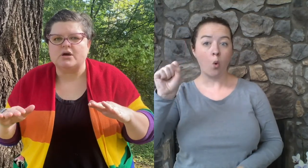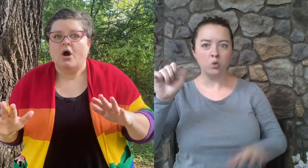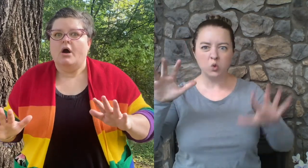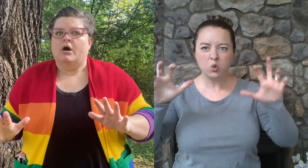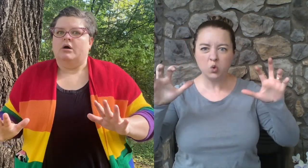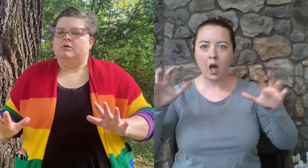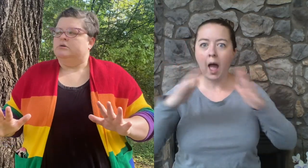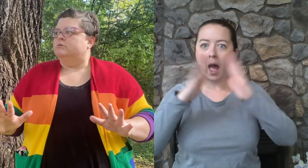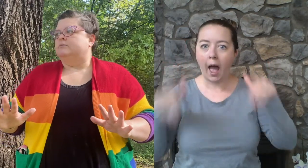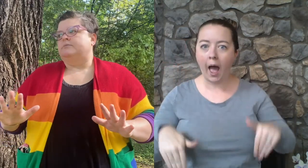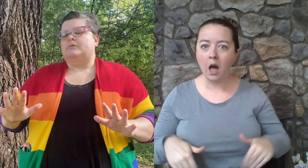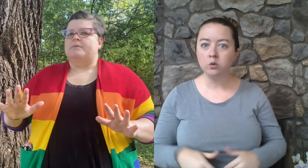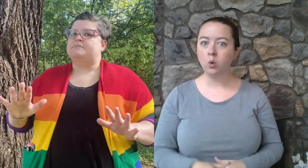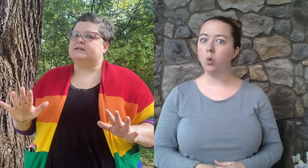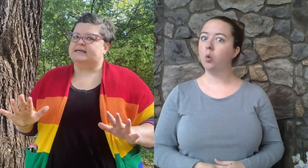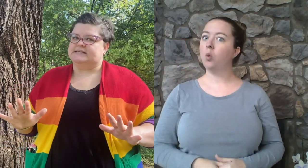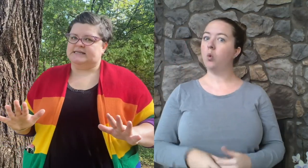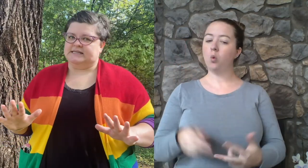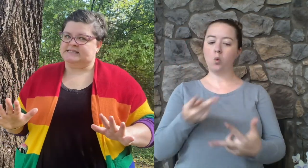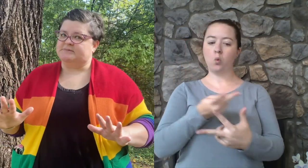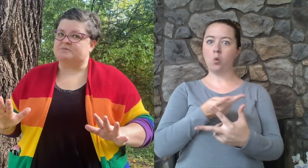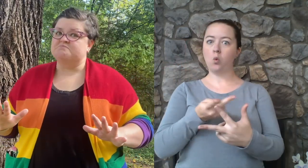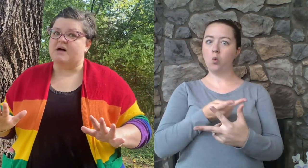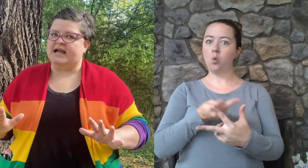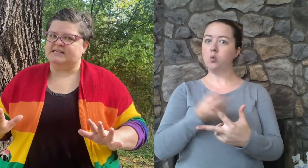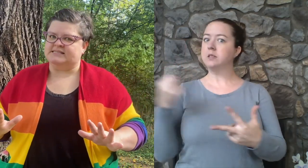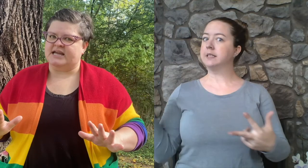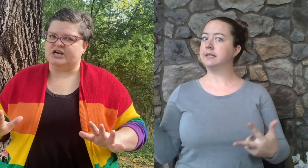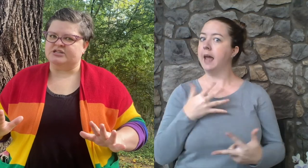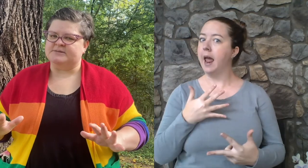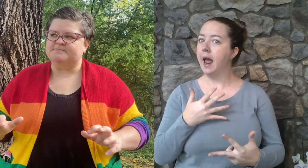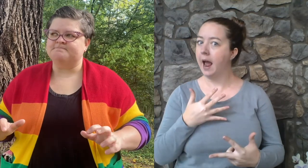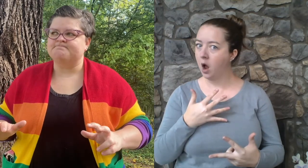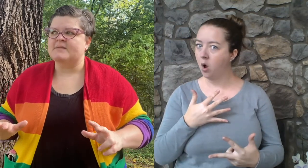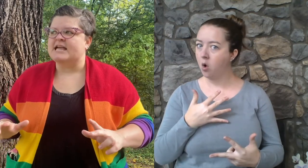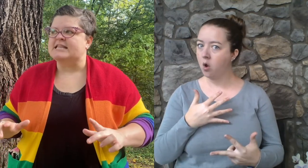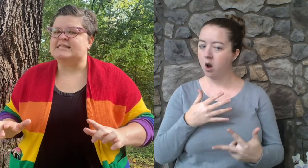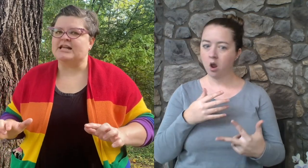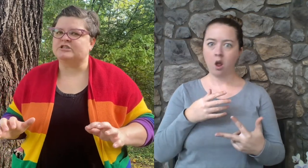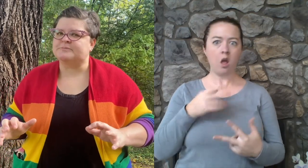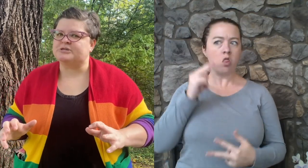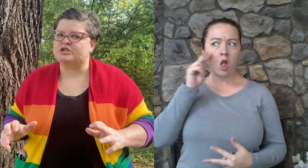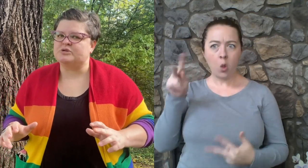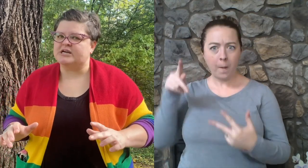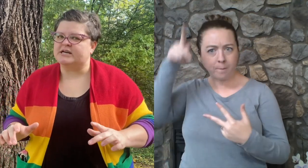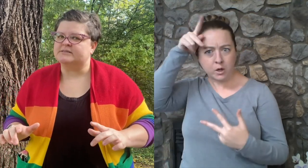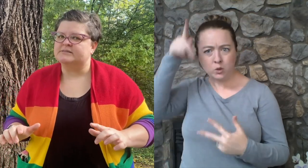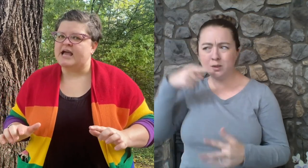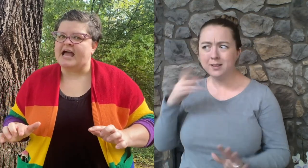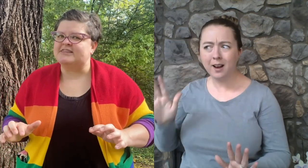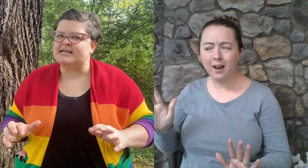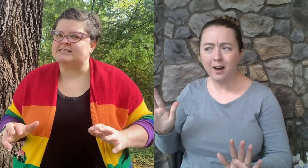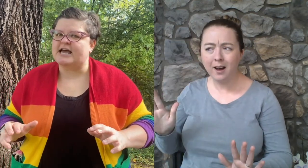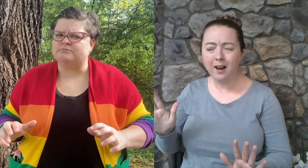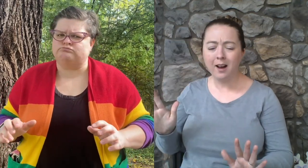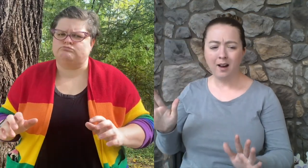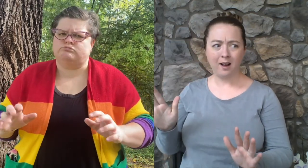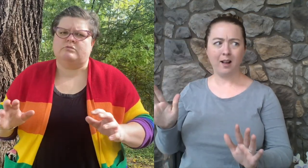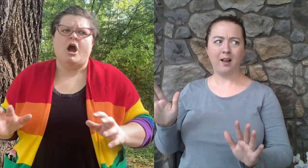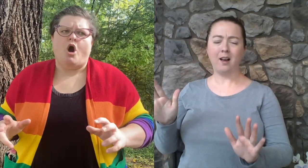house. Billy and Tilly seemed mighty scared. They looked at Petunia and they